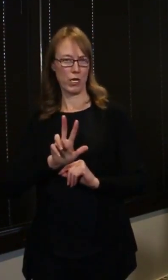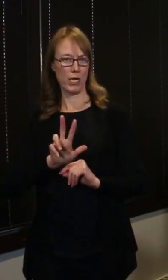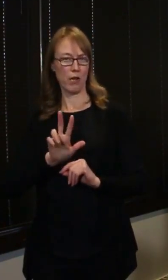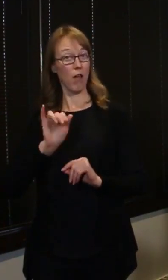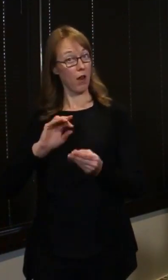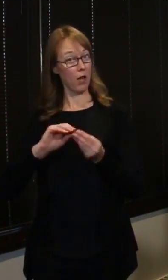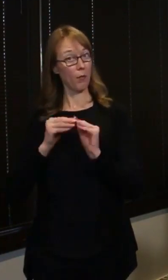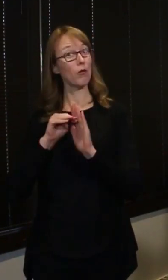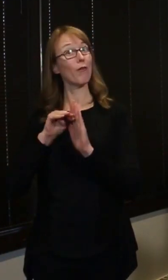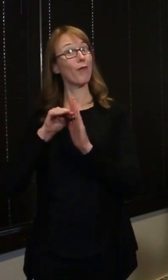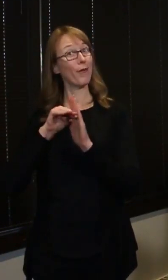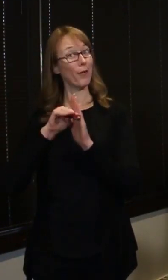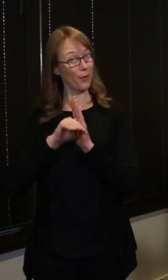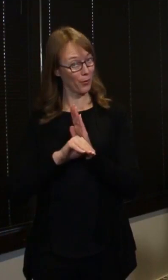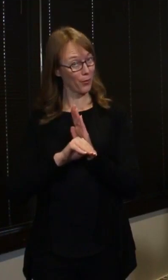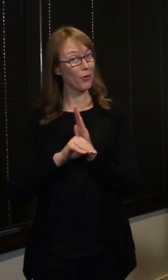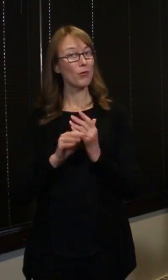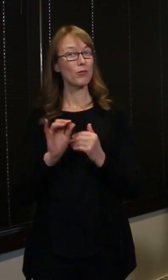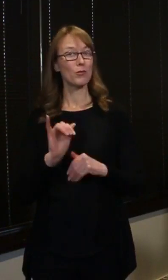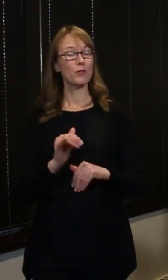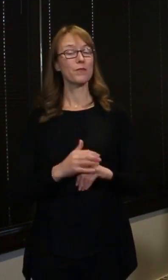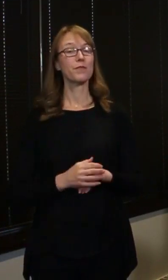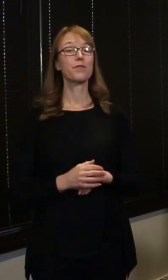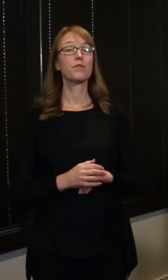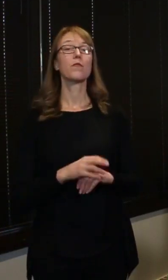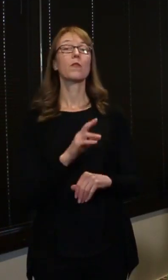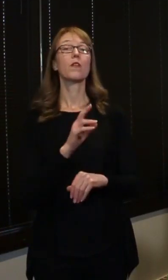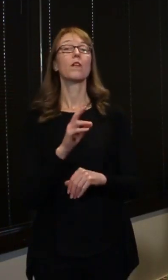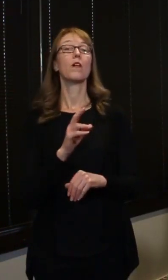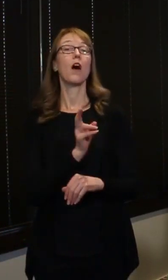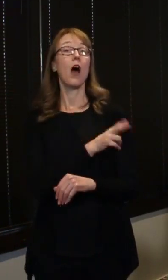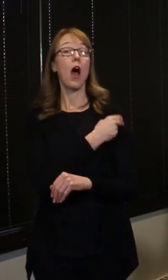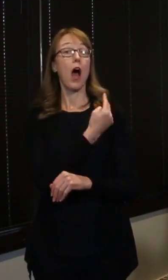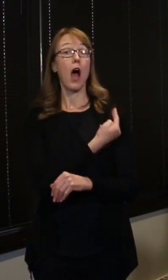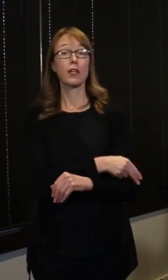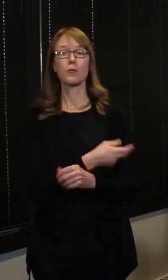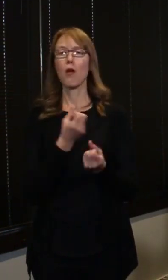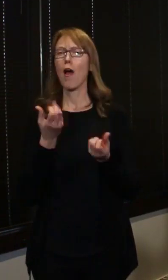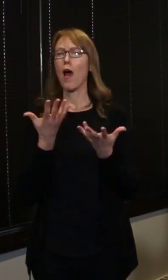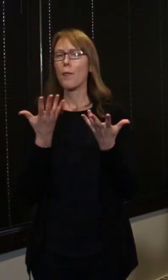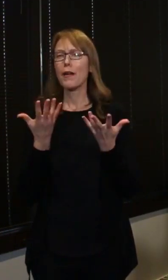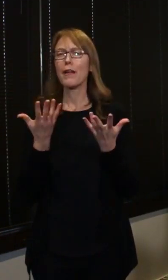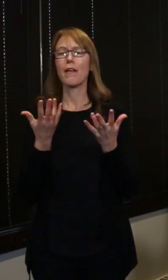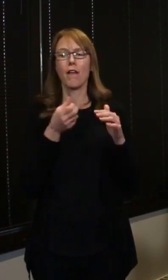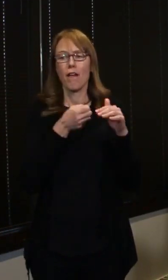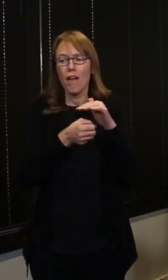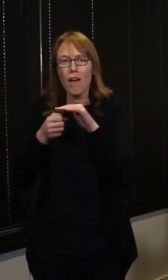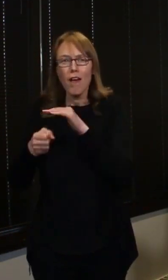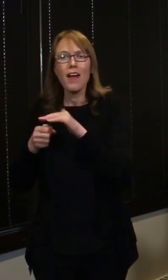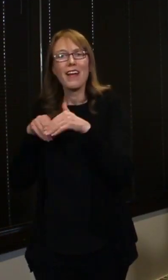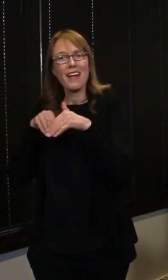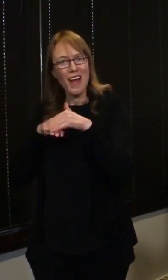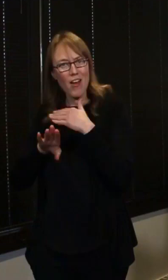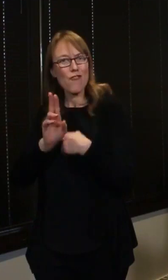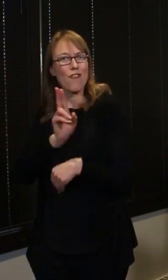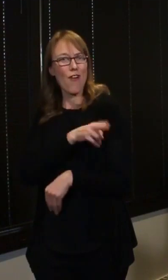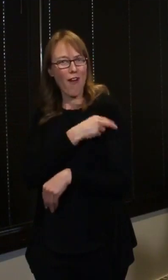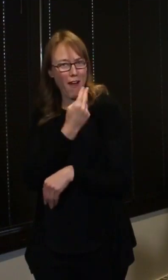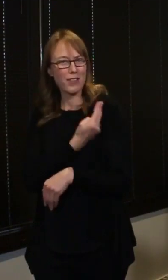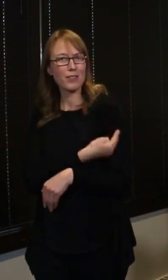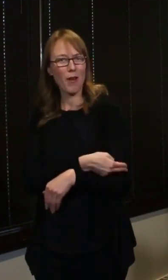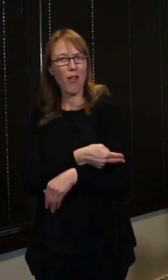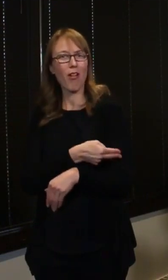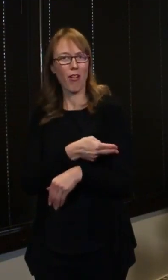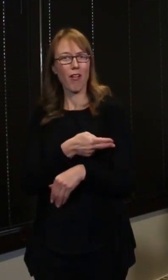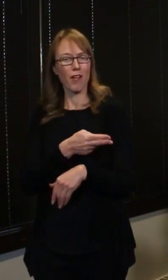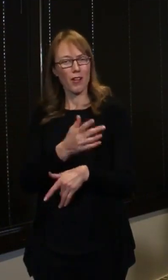Moving on to our hospital census, today we're reporting 496 patients hospitalized with confirmed COVID. Now,